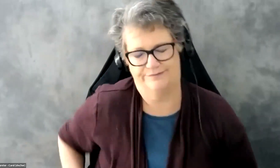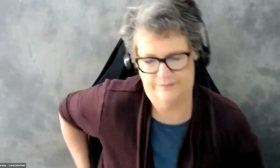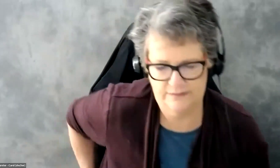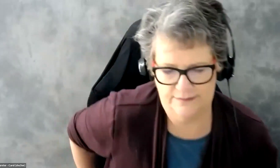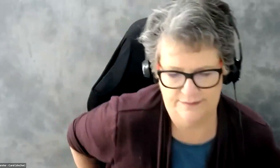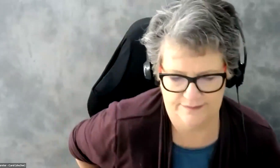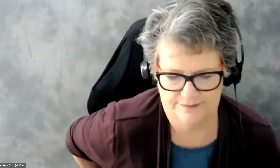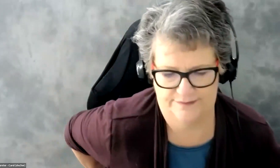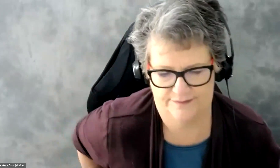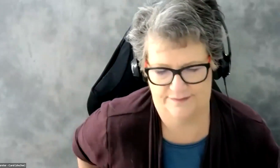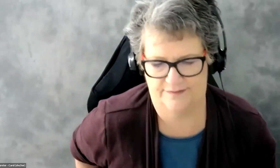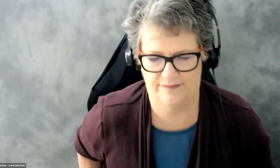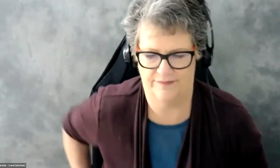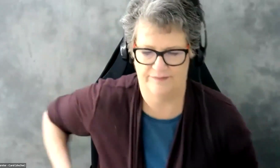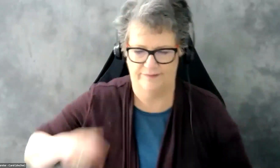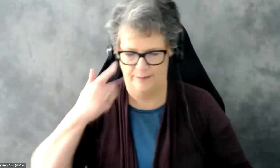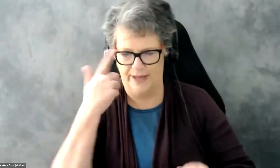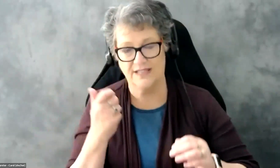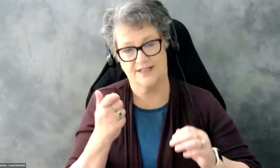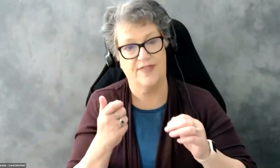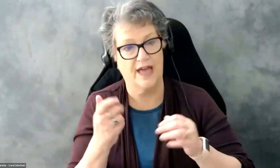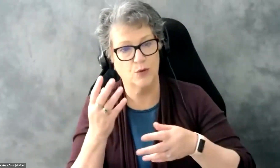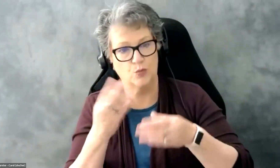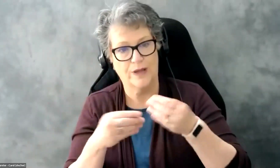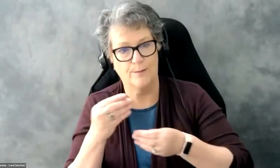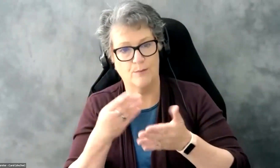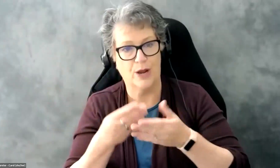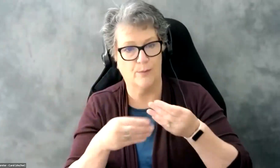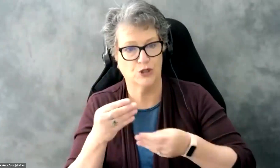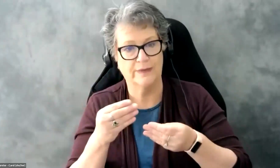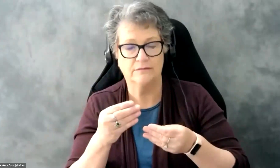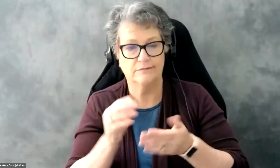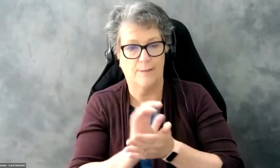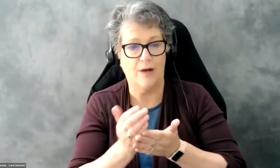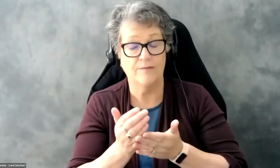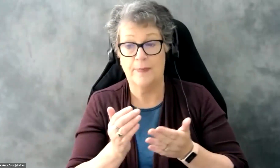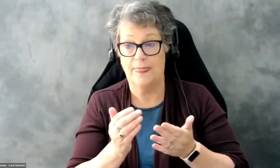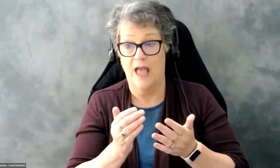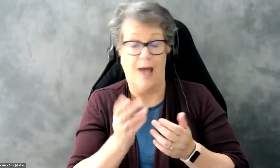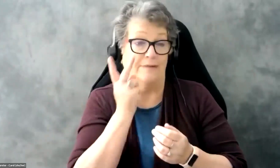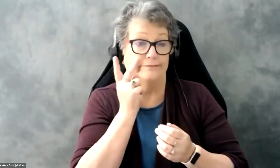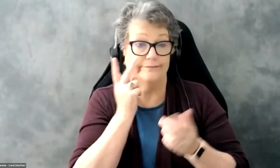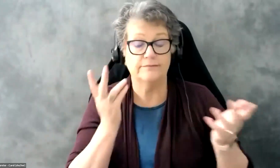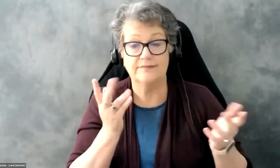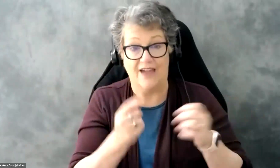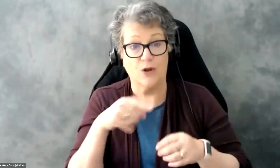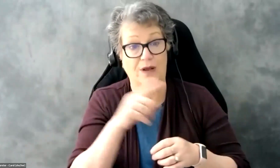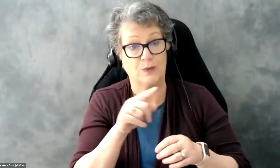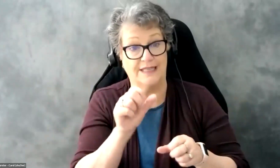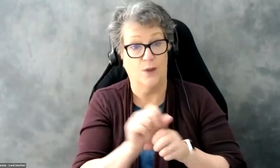because of the reimbursement amount. But we shall see. Hopefully, I mean, everybody who was on the work